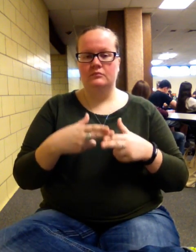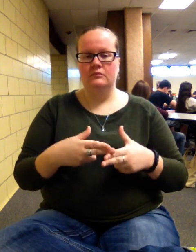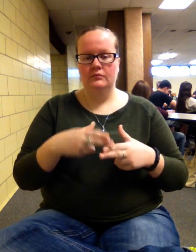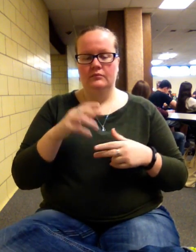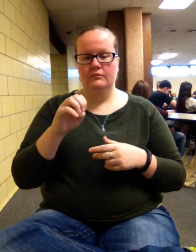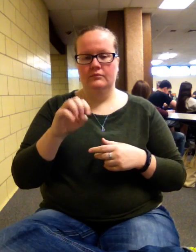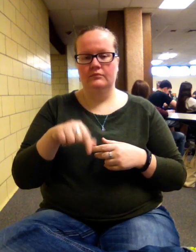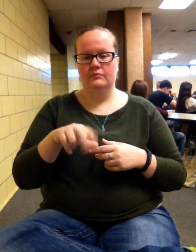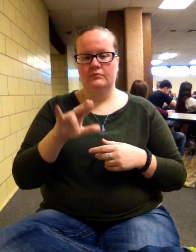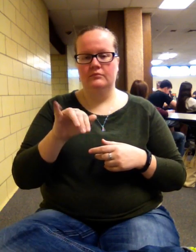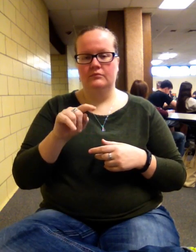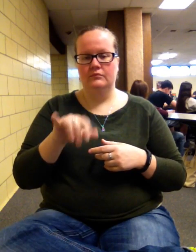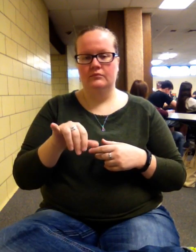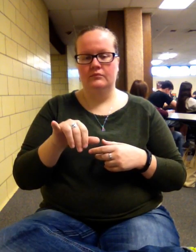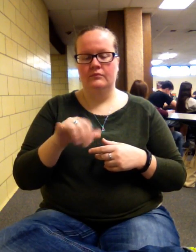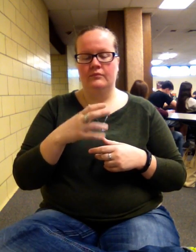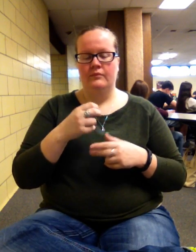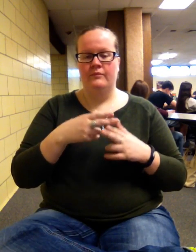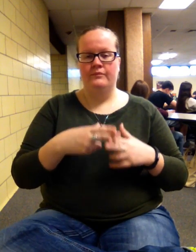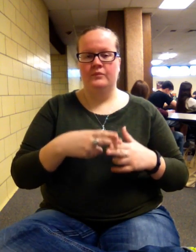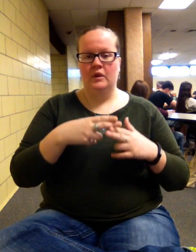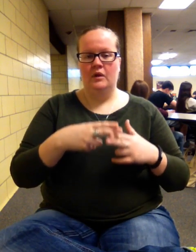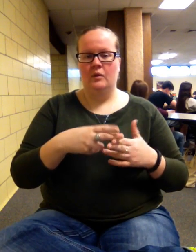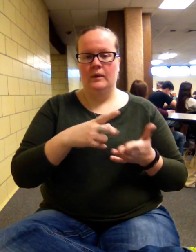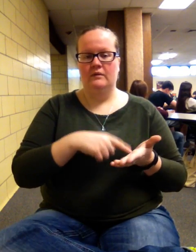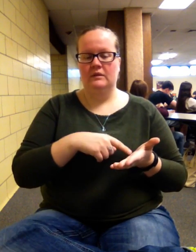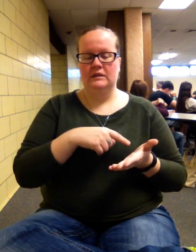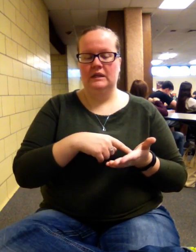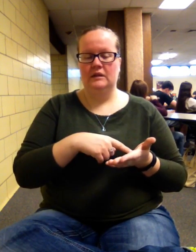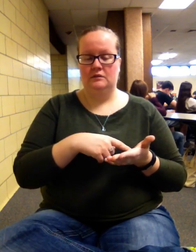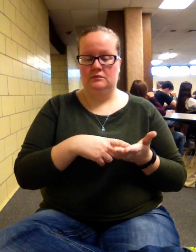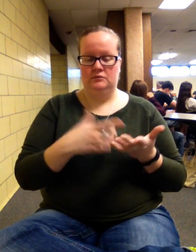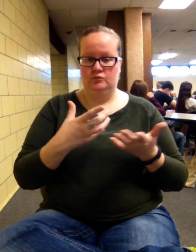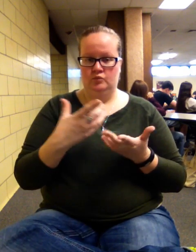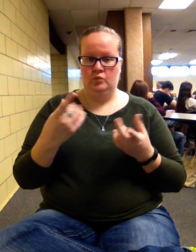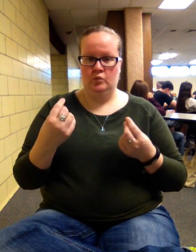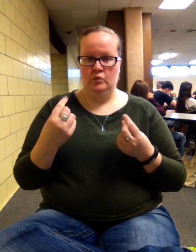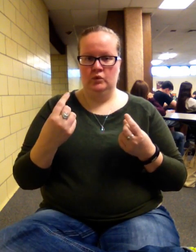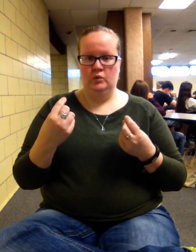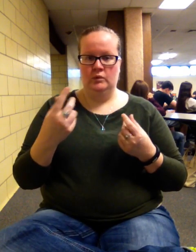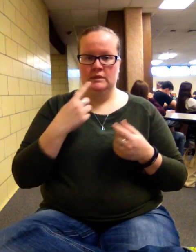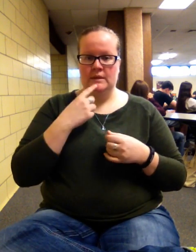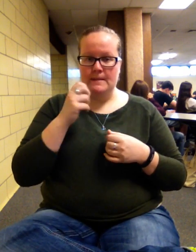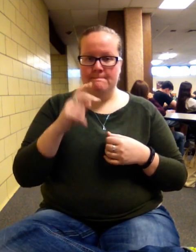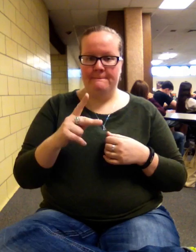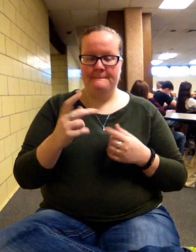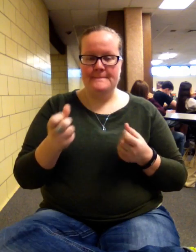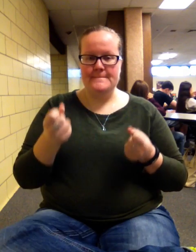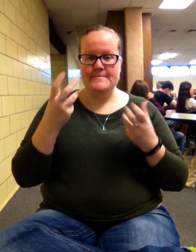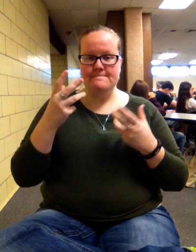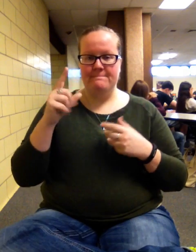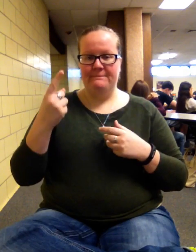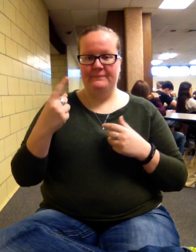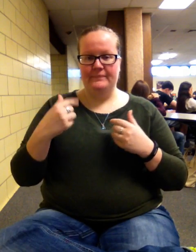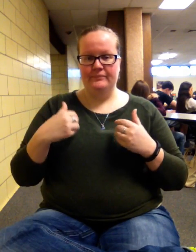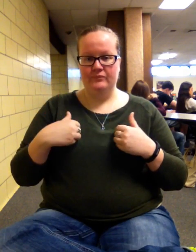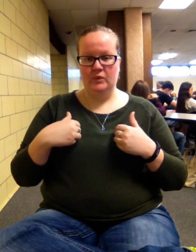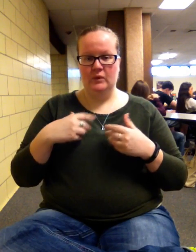equity and the weight of the debt, what we're basically going to do is we're going to say, okay, how many dollars do we have in equity? We have